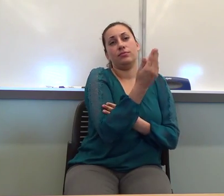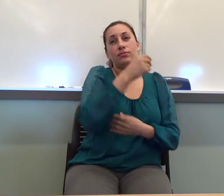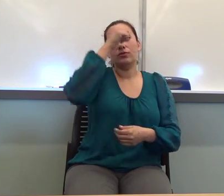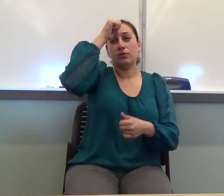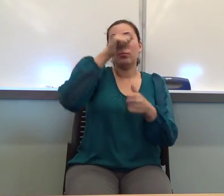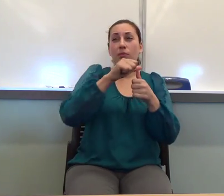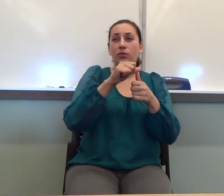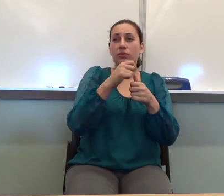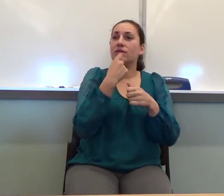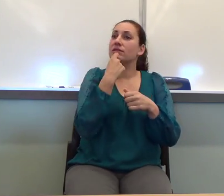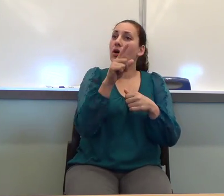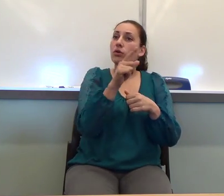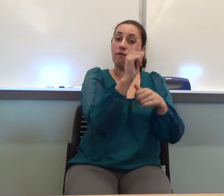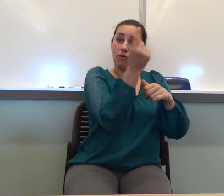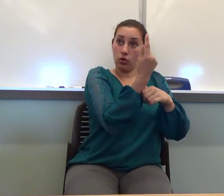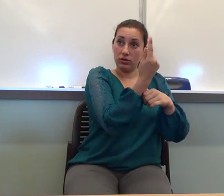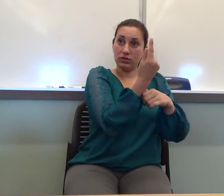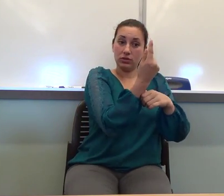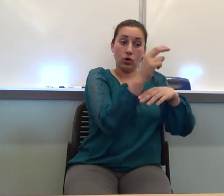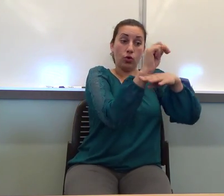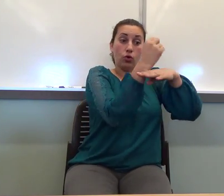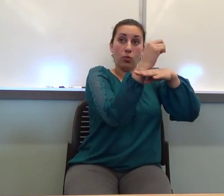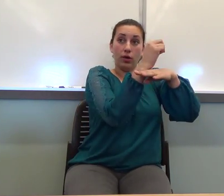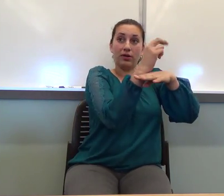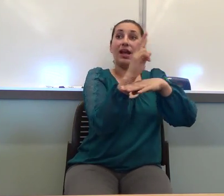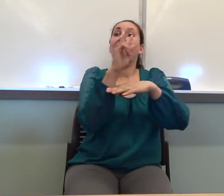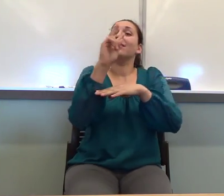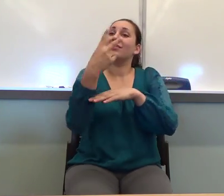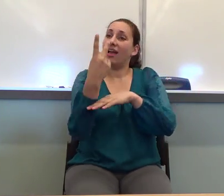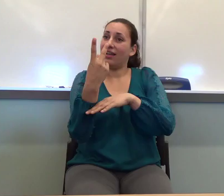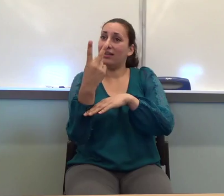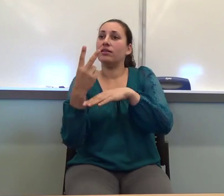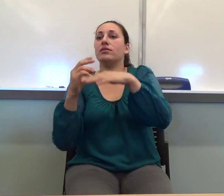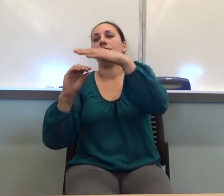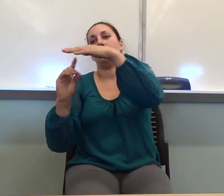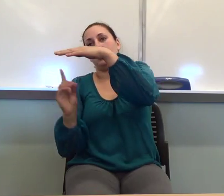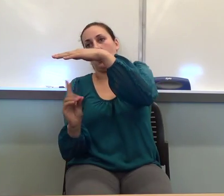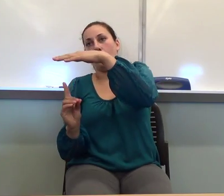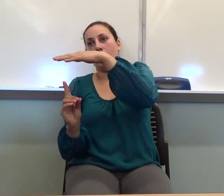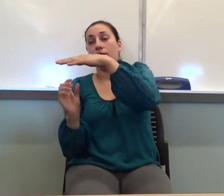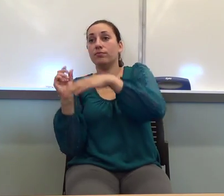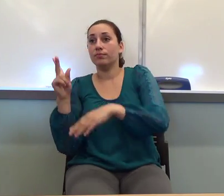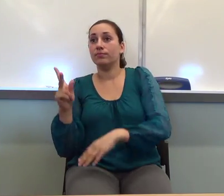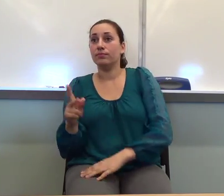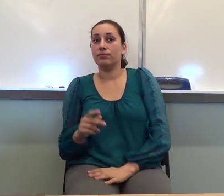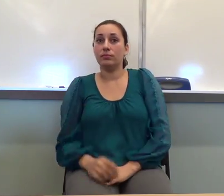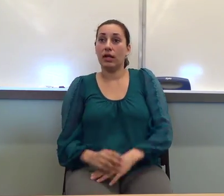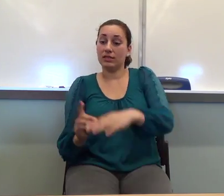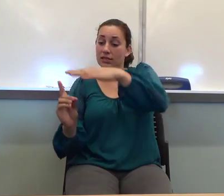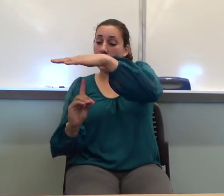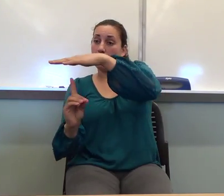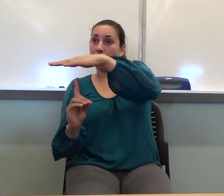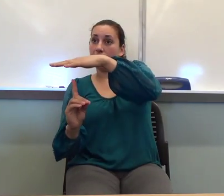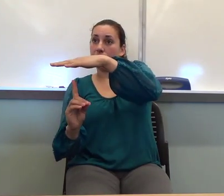numerator, the second thing they tell you is in the denominator. Okay, so here we are. In the denominator, we want the temperature at 8 a.m. Well, that's